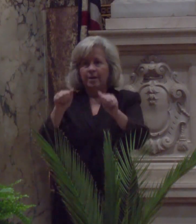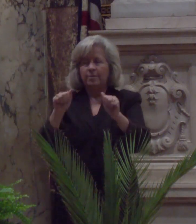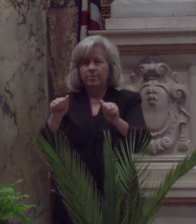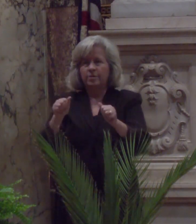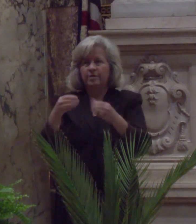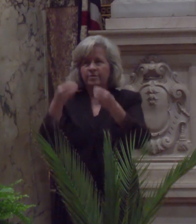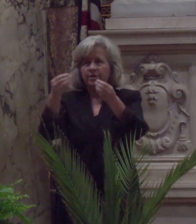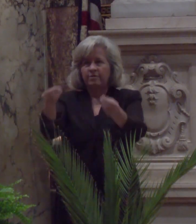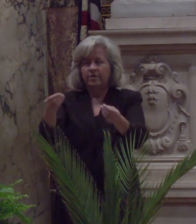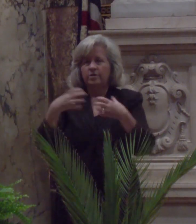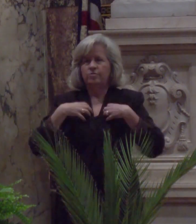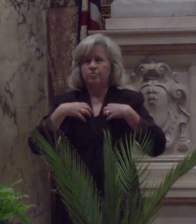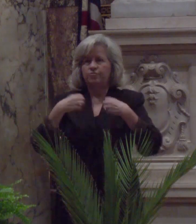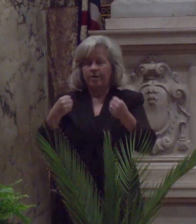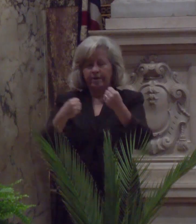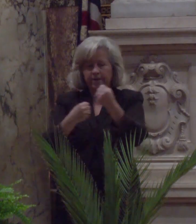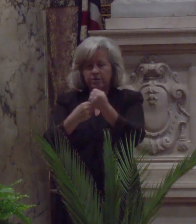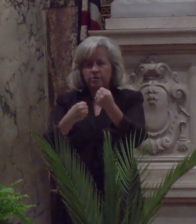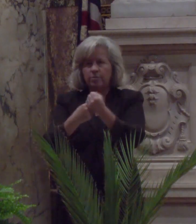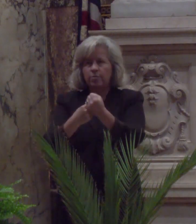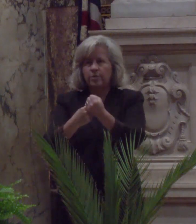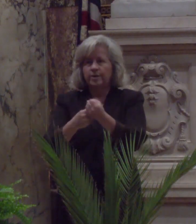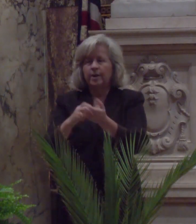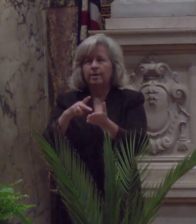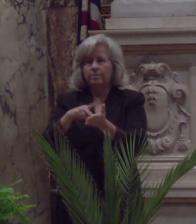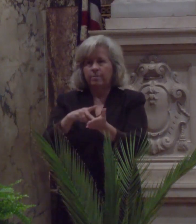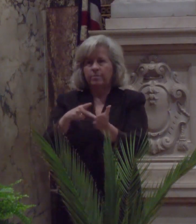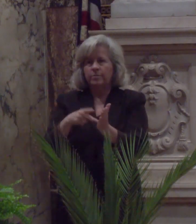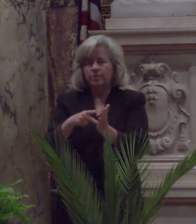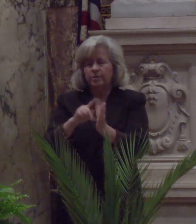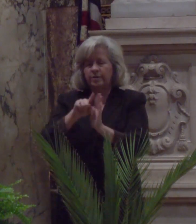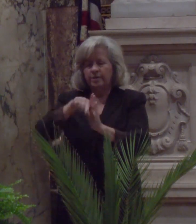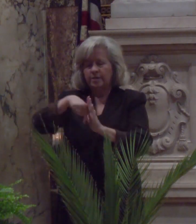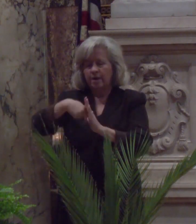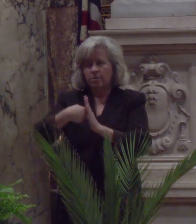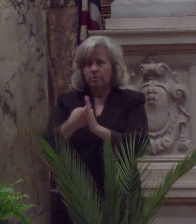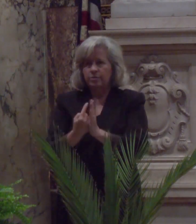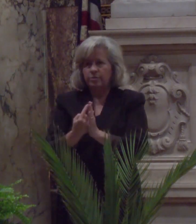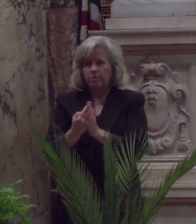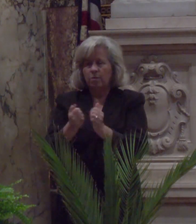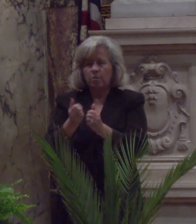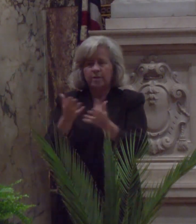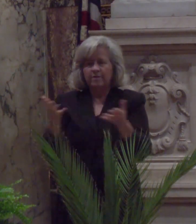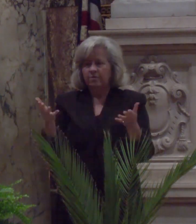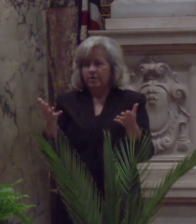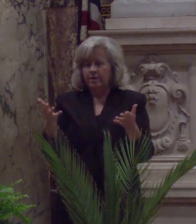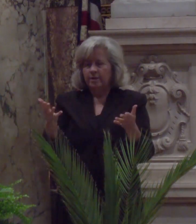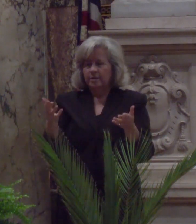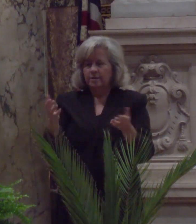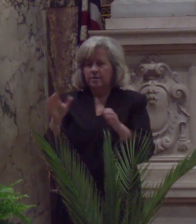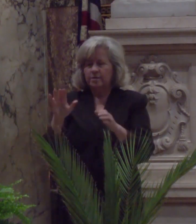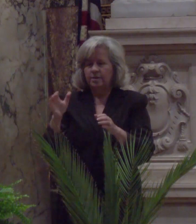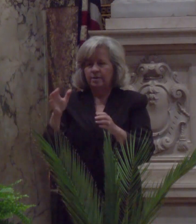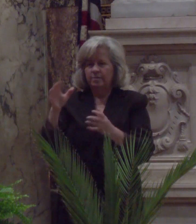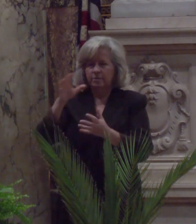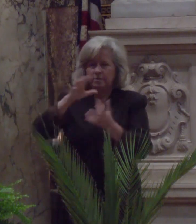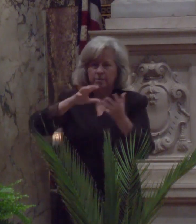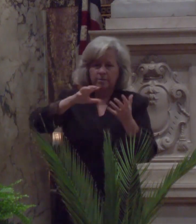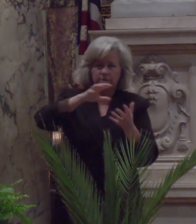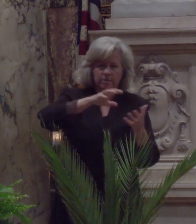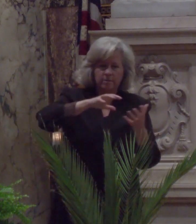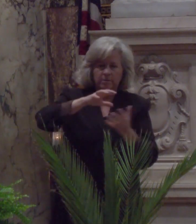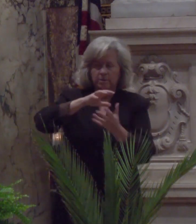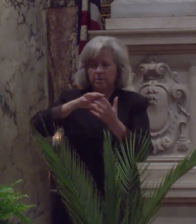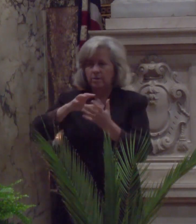strength, support, and meaning to these hours when everything seems to be floundering. The Lord